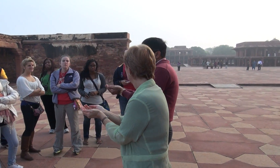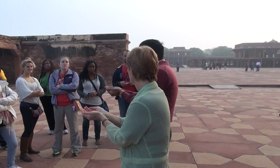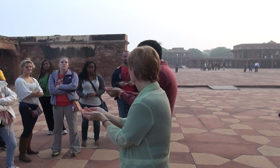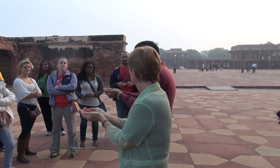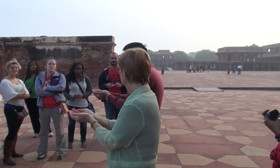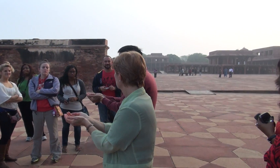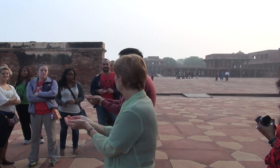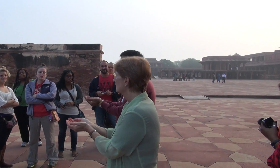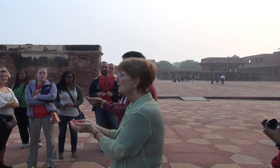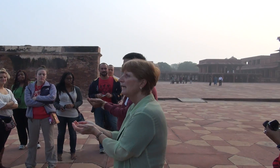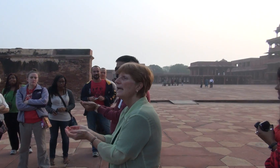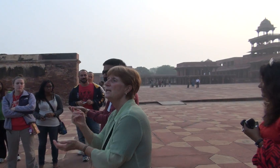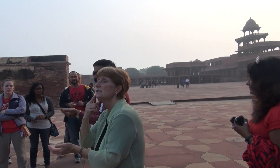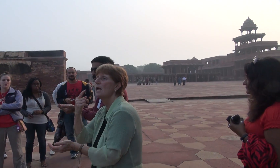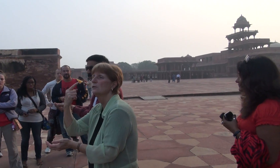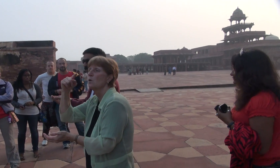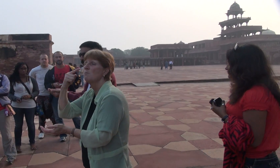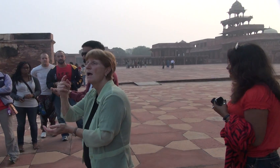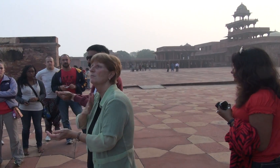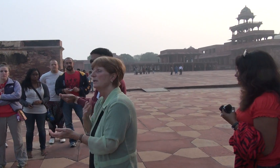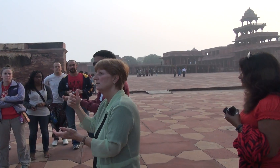and ask somebody to put water in it.